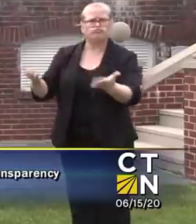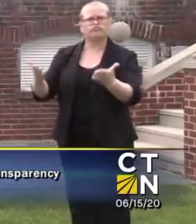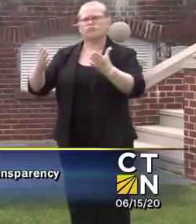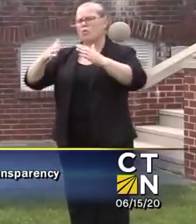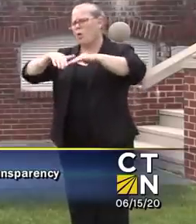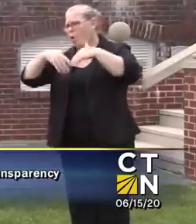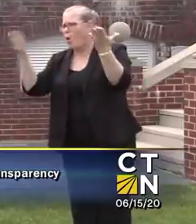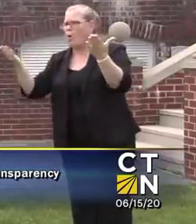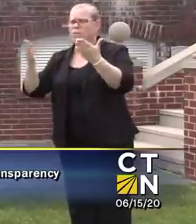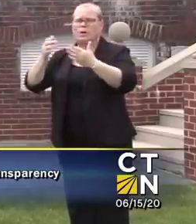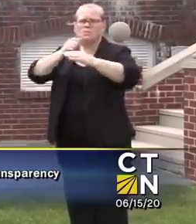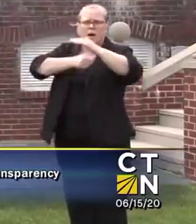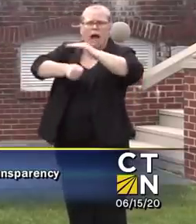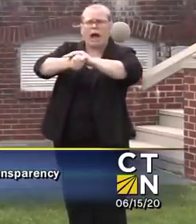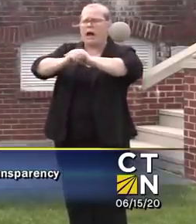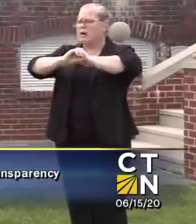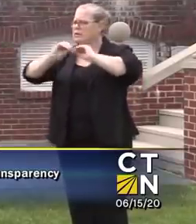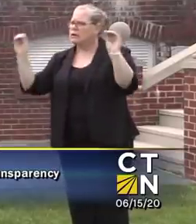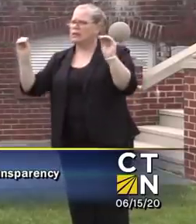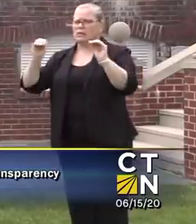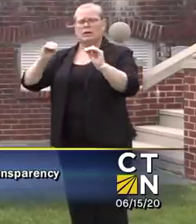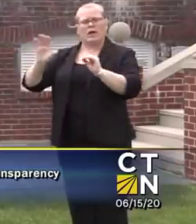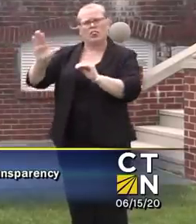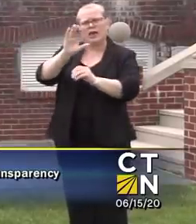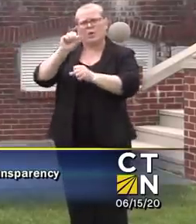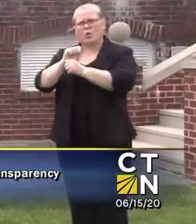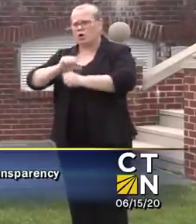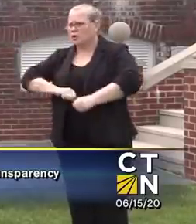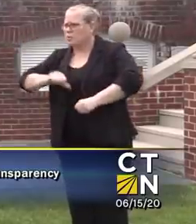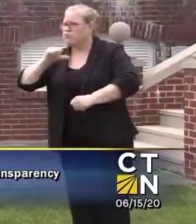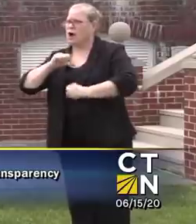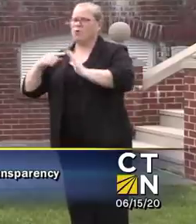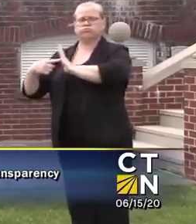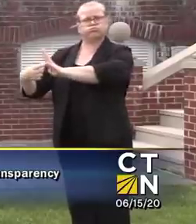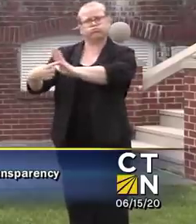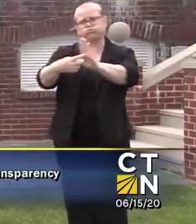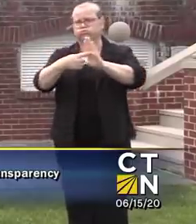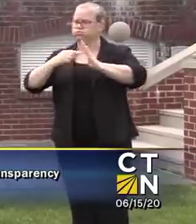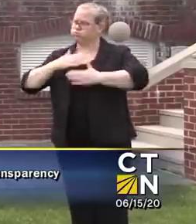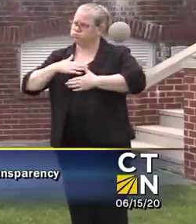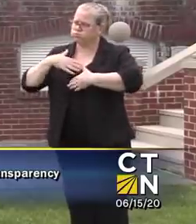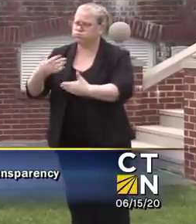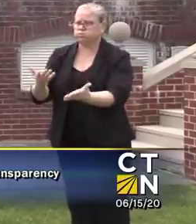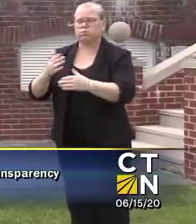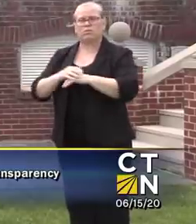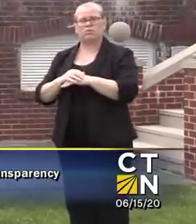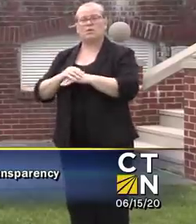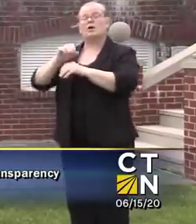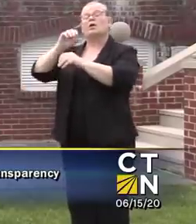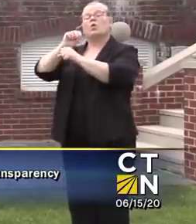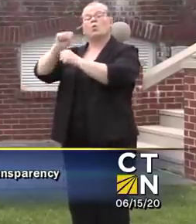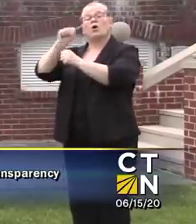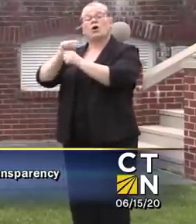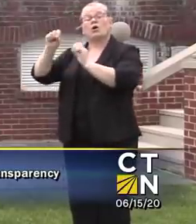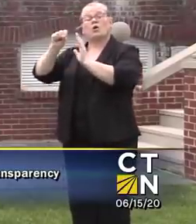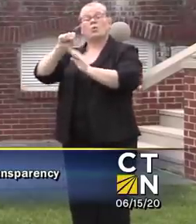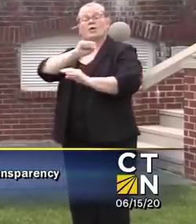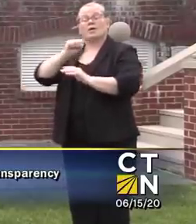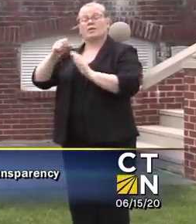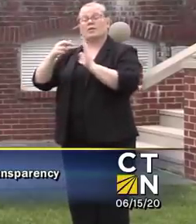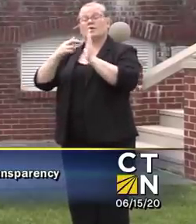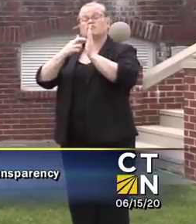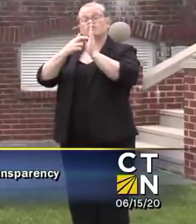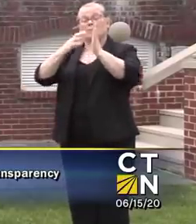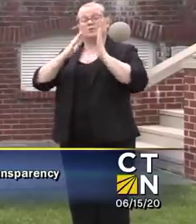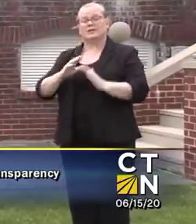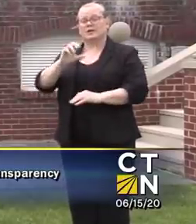to see it. Again, working with Representative Stastrom and Senator Winfield last year in the bill that was passed on a virtually